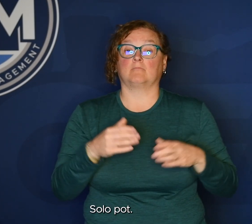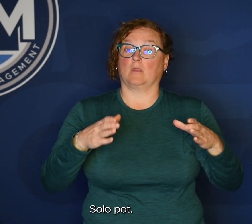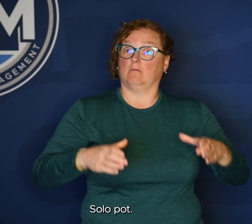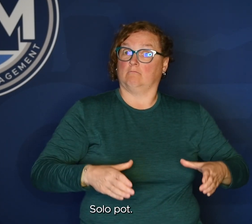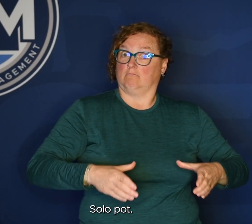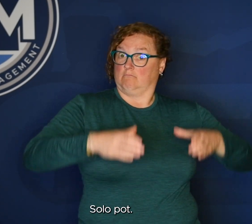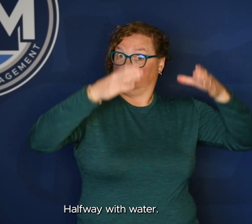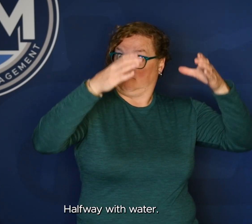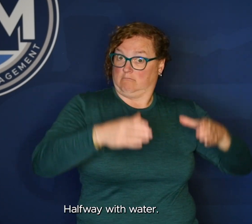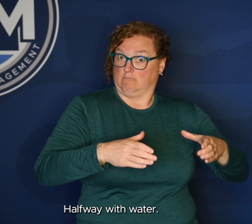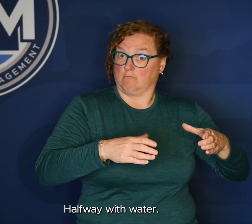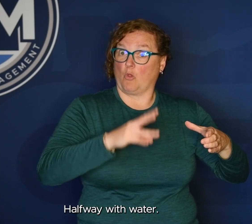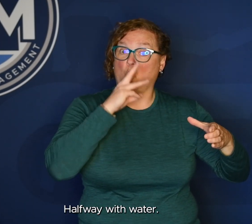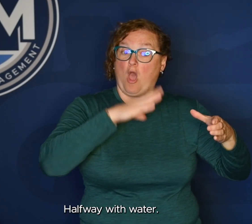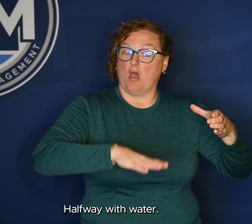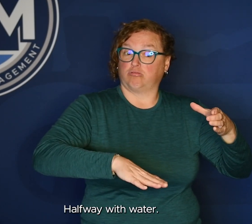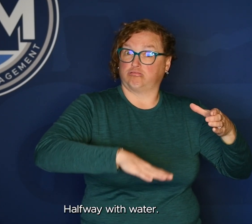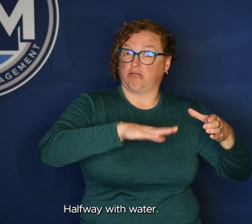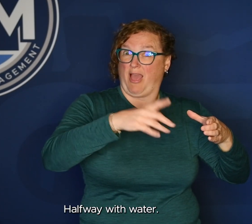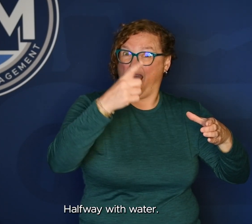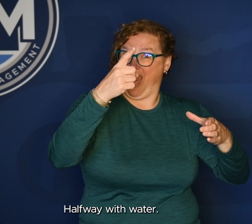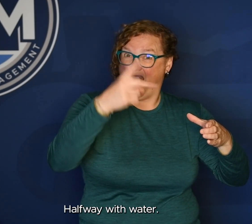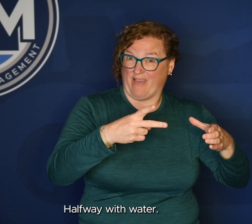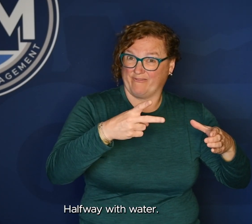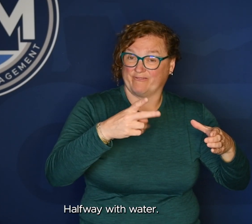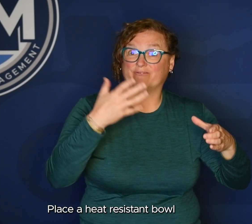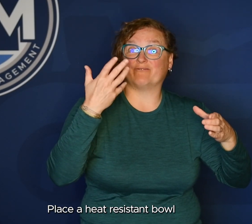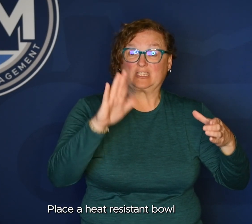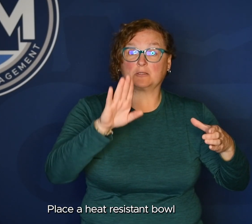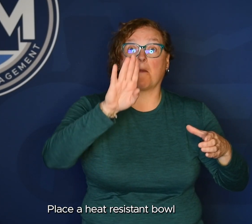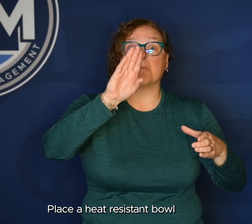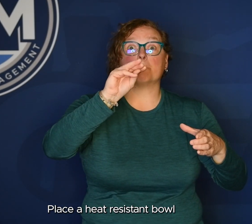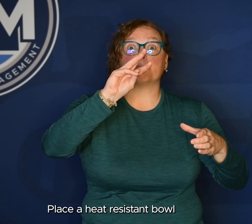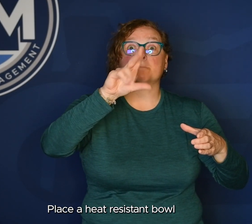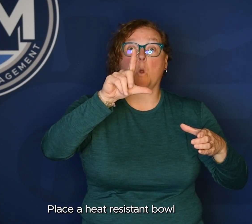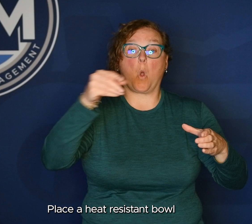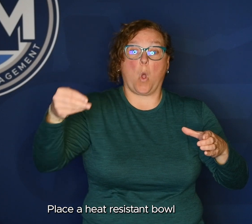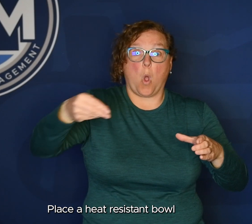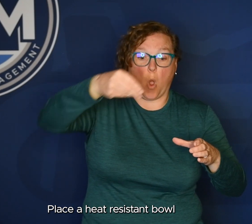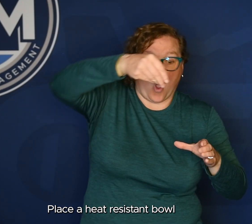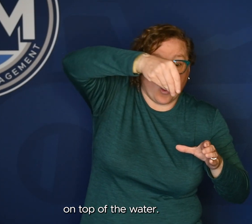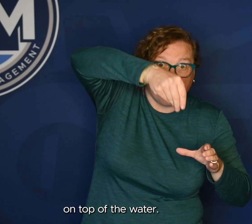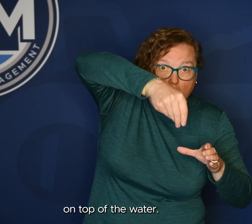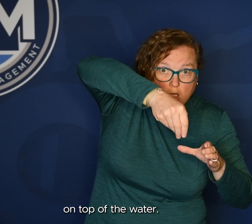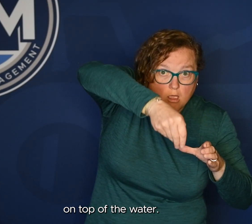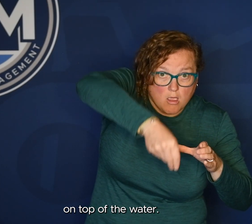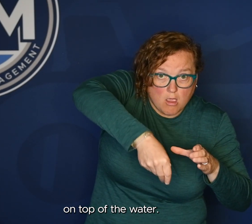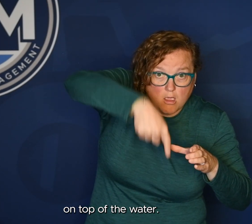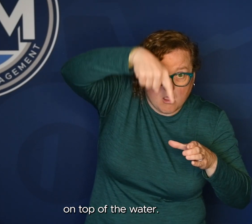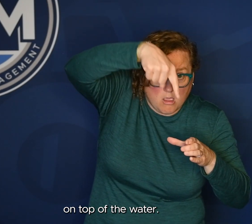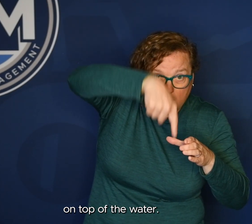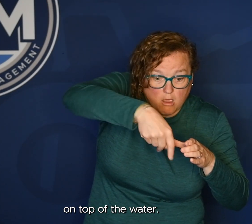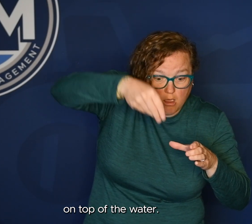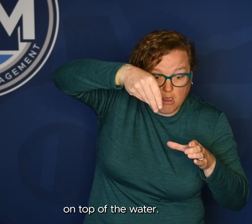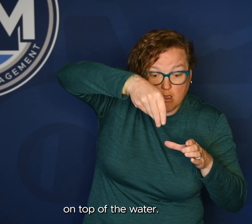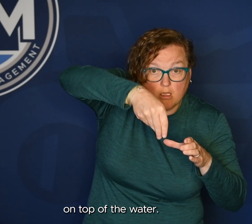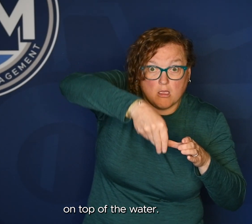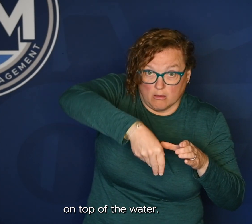Fill a pot halfway with water. Place a heat-resistant bowl on top of the water.